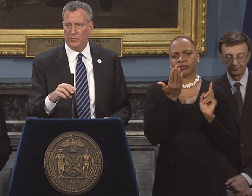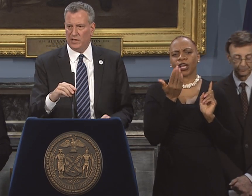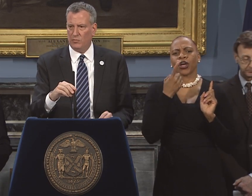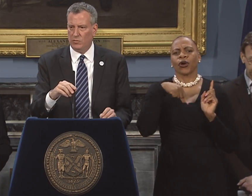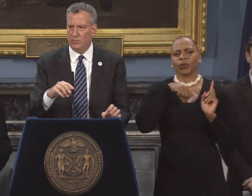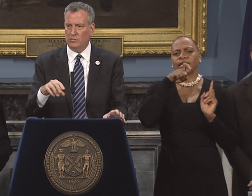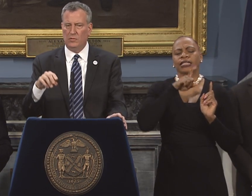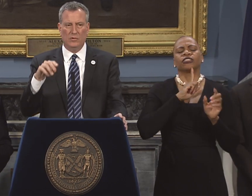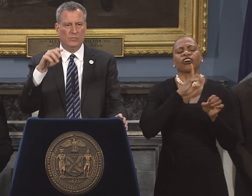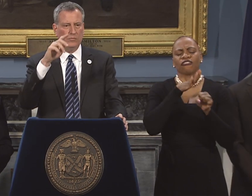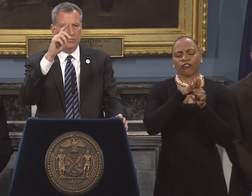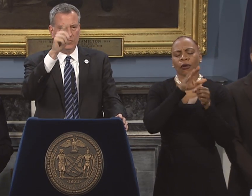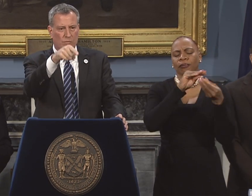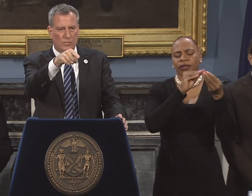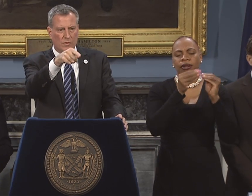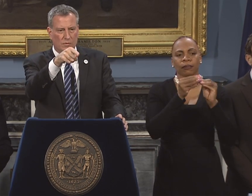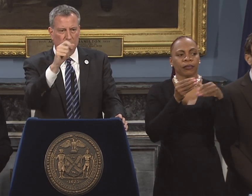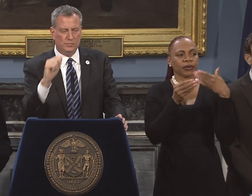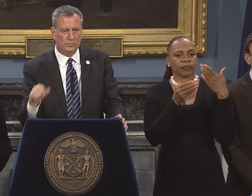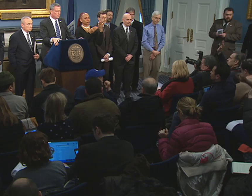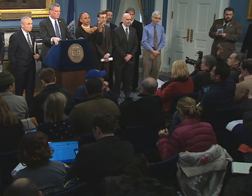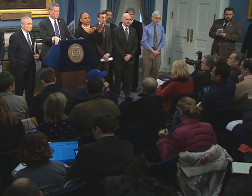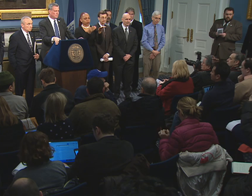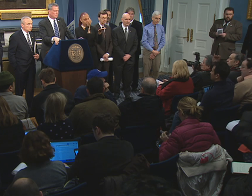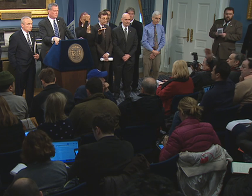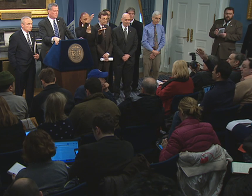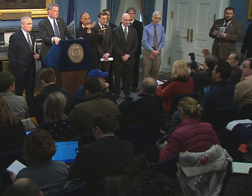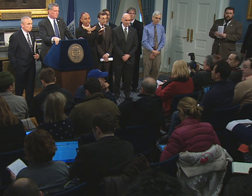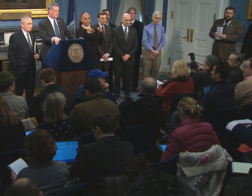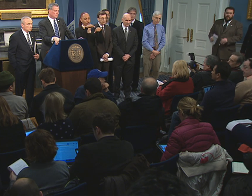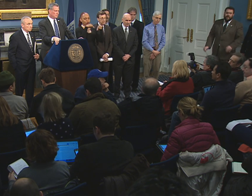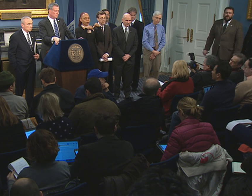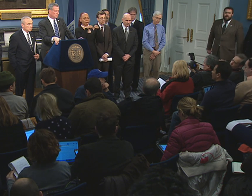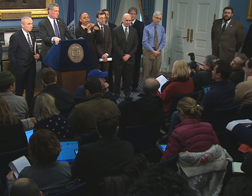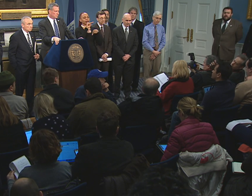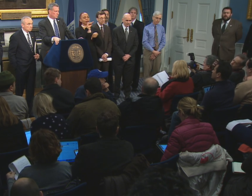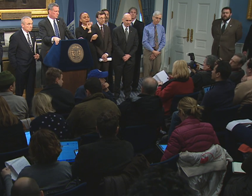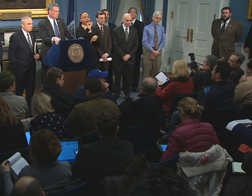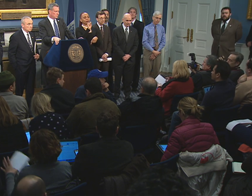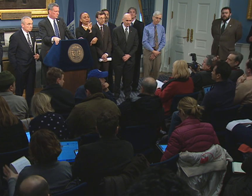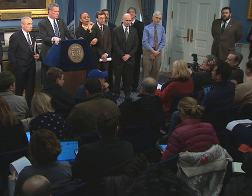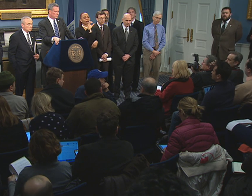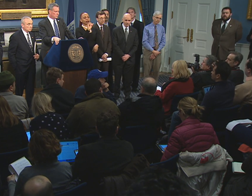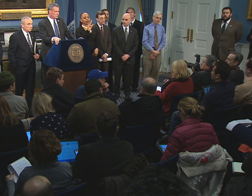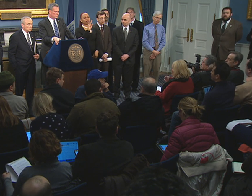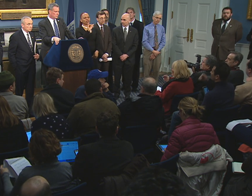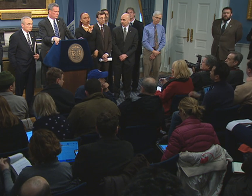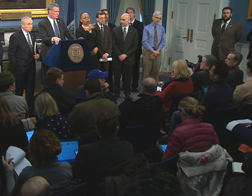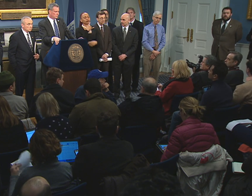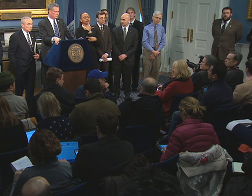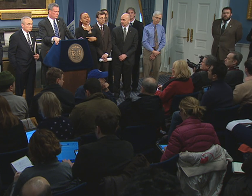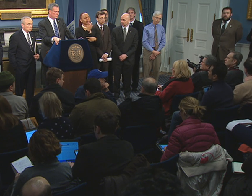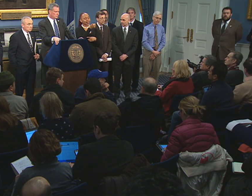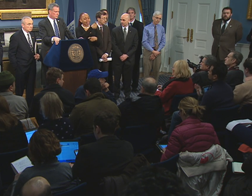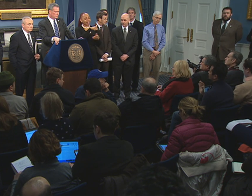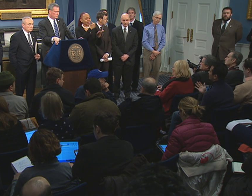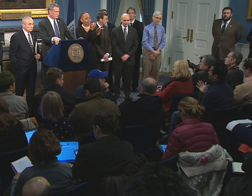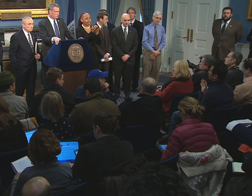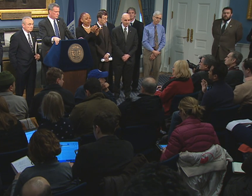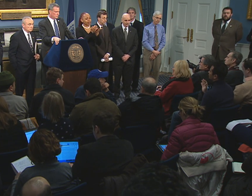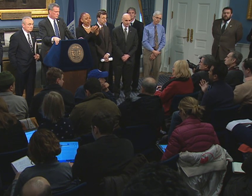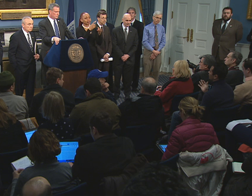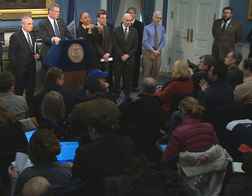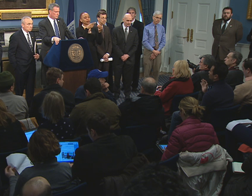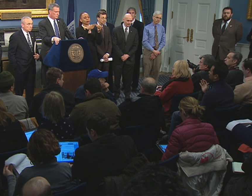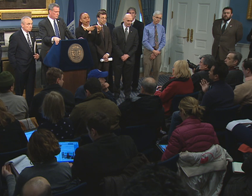need to confirm that number. Going back to what Mr. McAvoy was saying, has there been any evidence of that the harsh winter